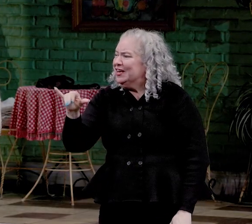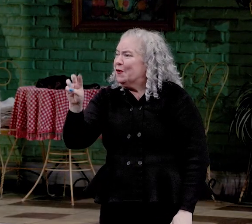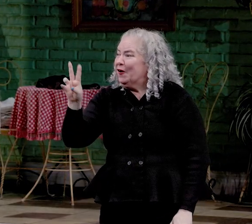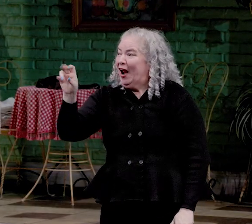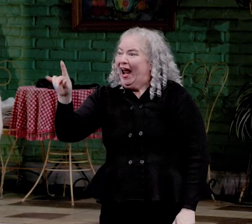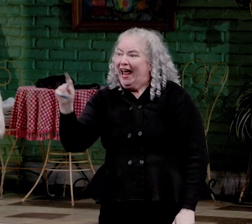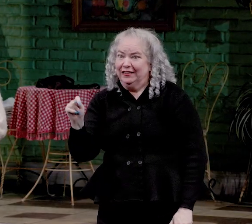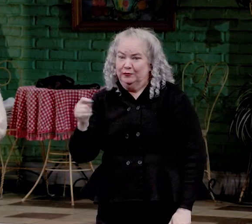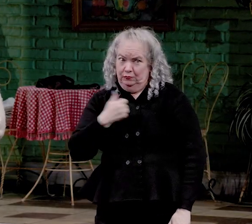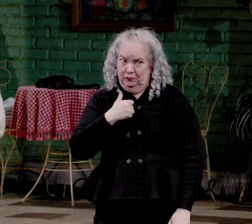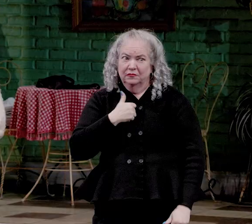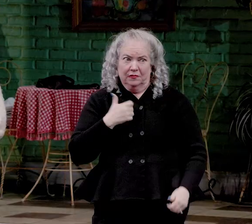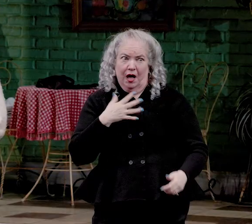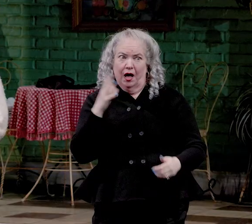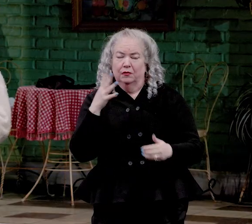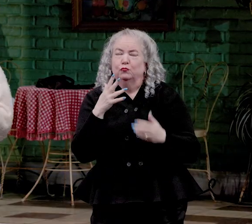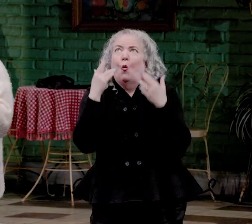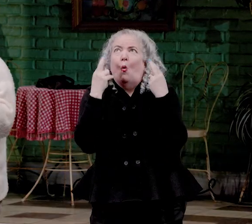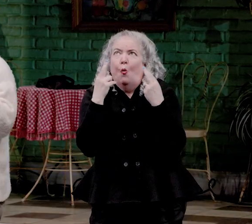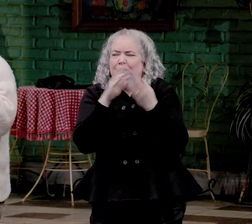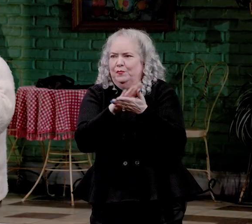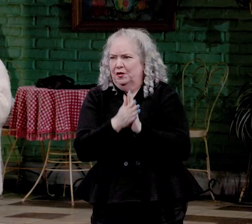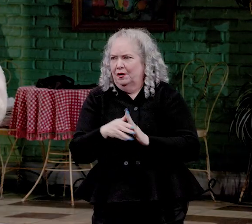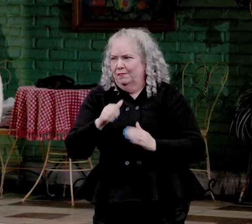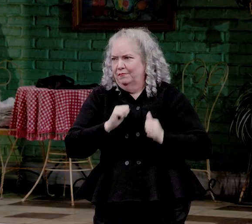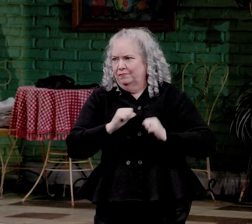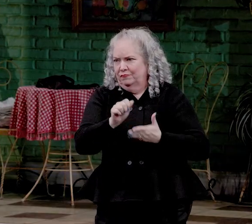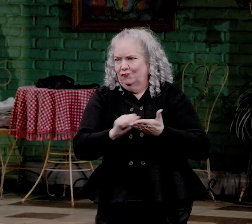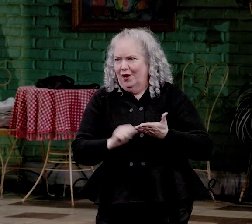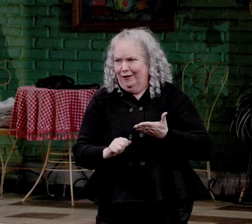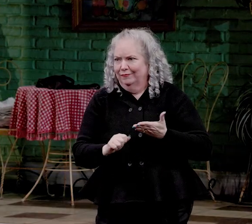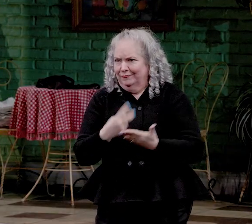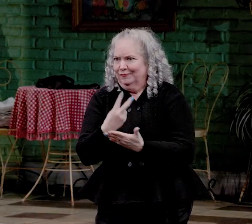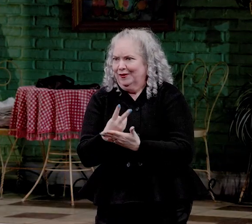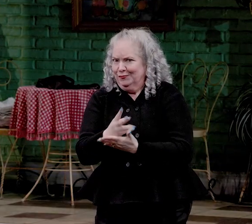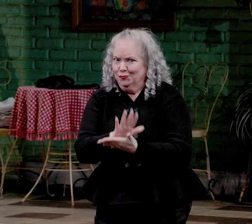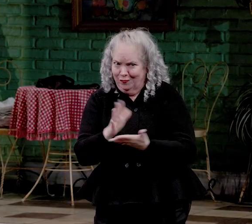an aspiring actor and graduate student, and I remember thinking, whoa,